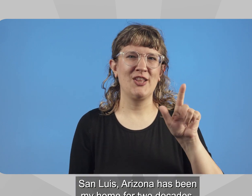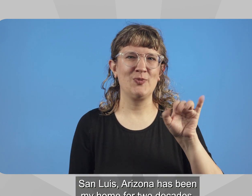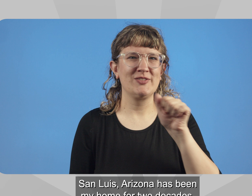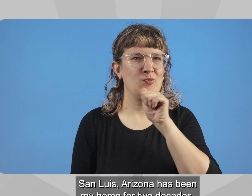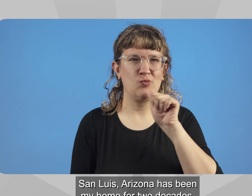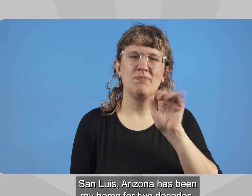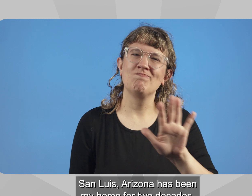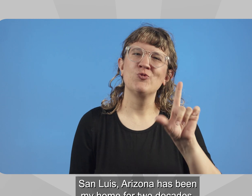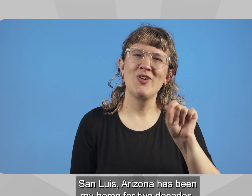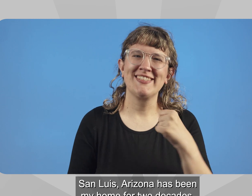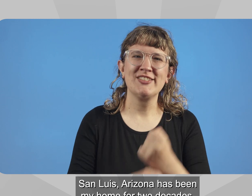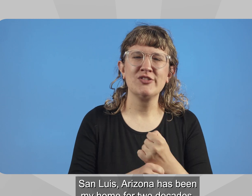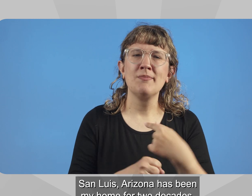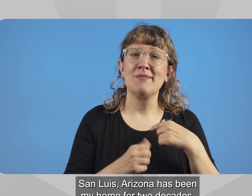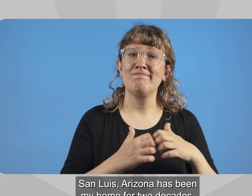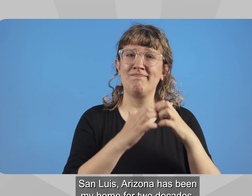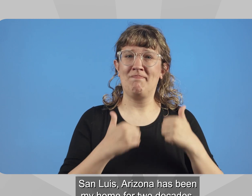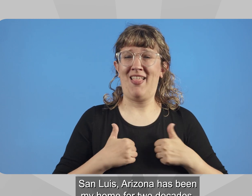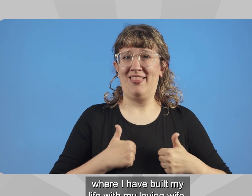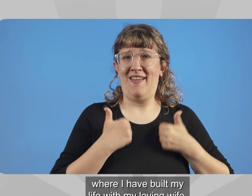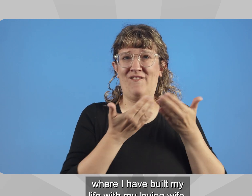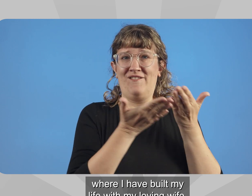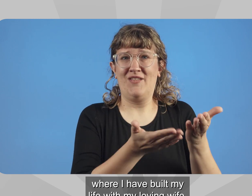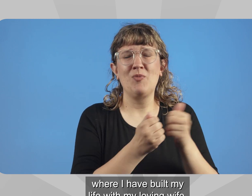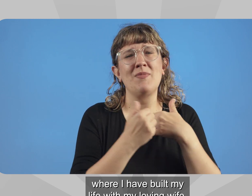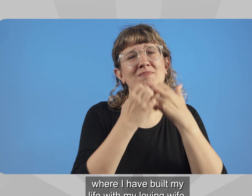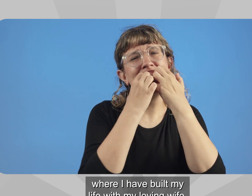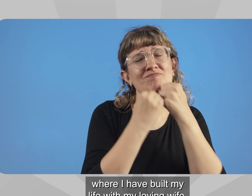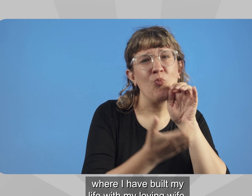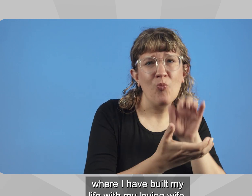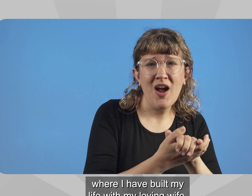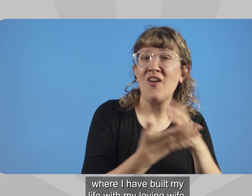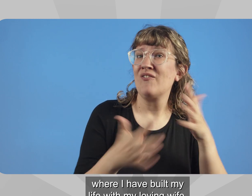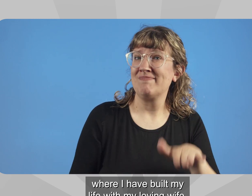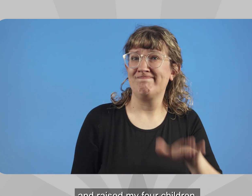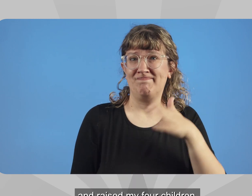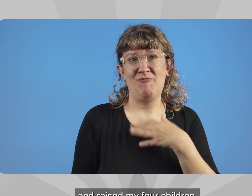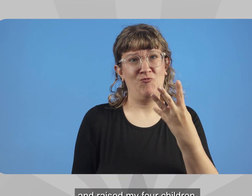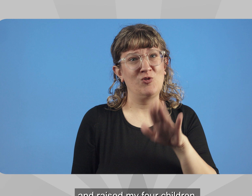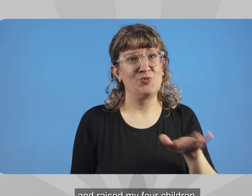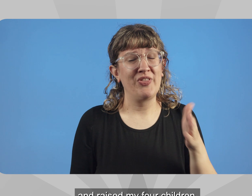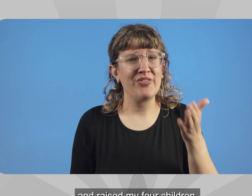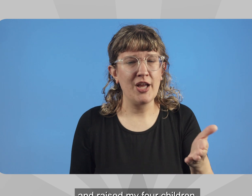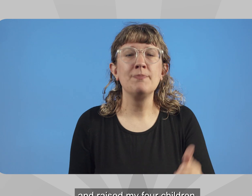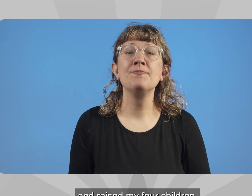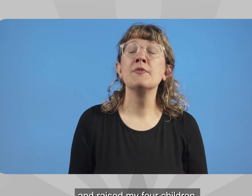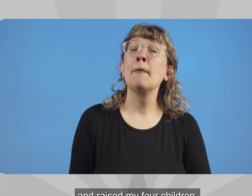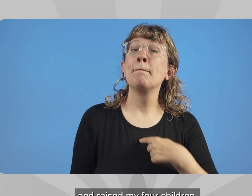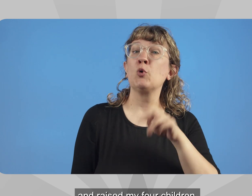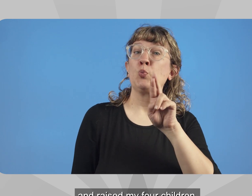San Luis, Arizona has been my home for 2 decades, where I have built my life with my loving wife and raised my 4